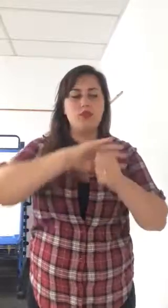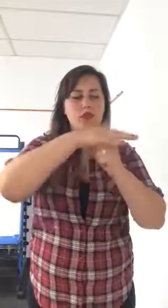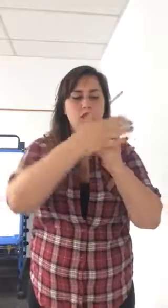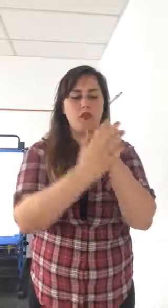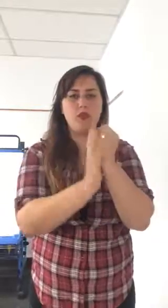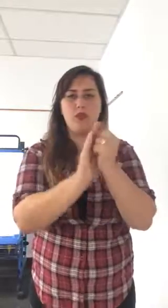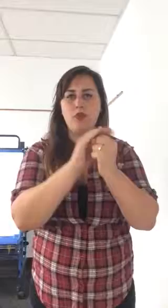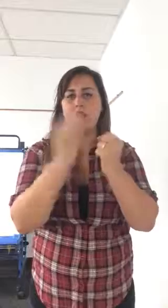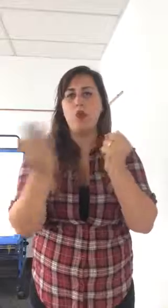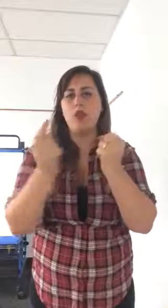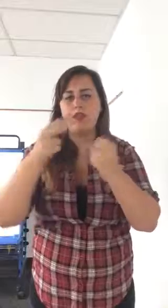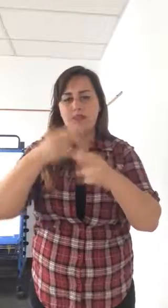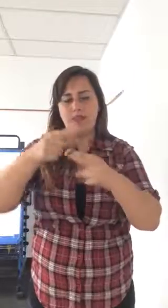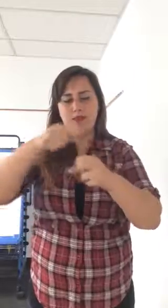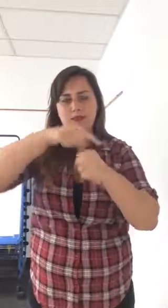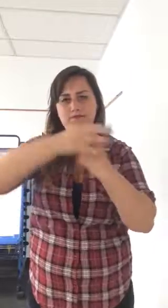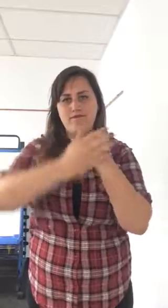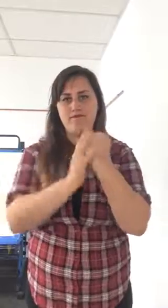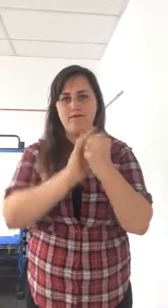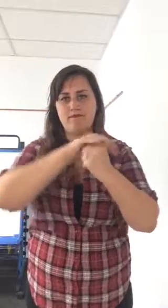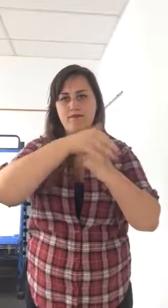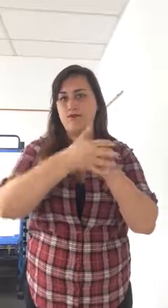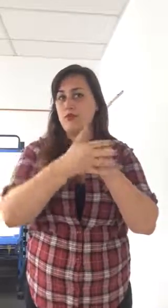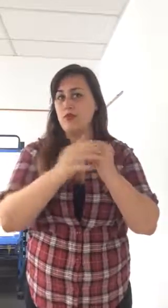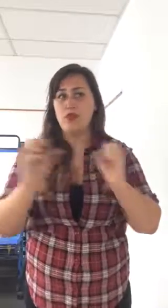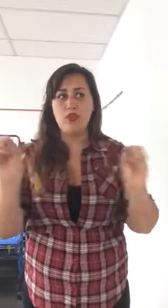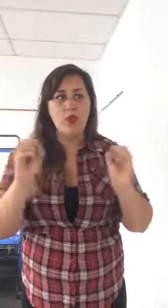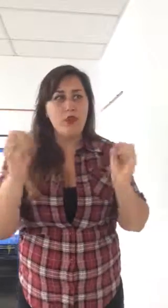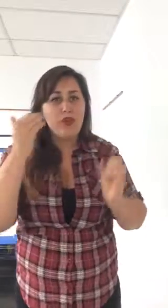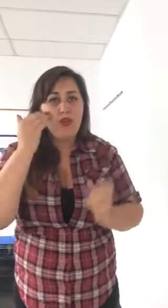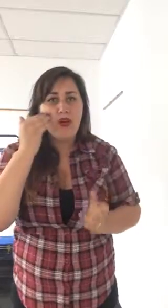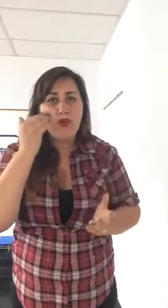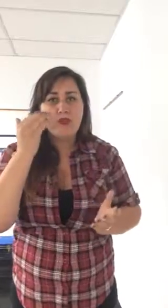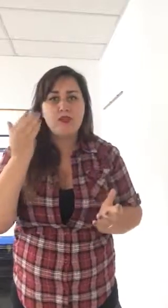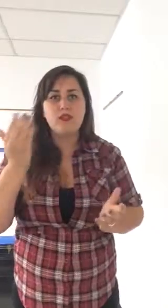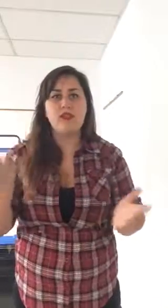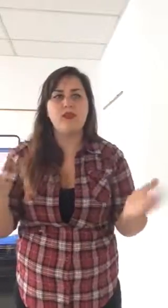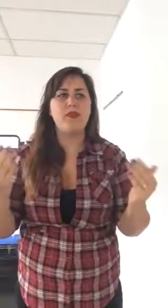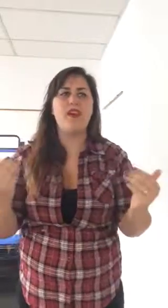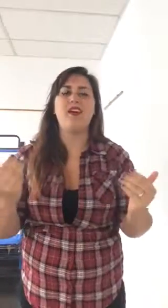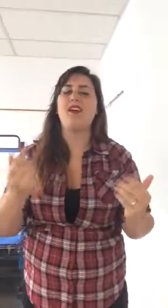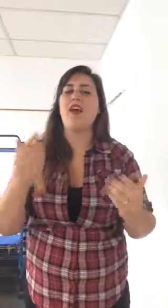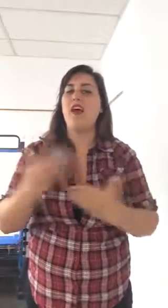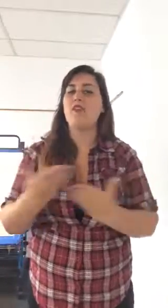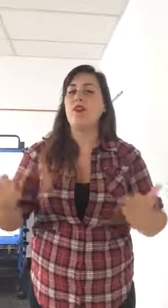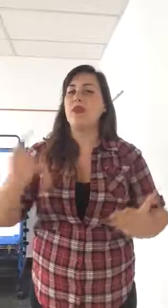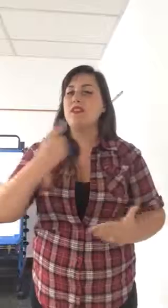book? No. No. Oh. Everybody say the word. Just a minute.